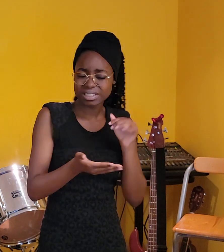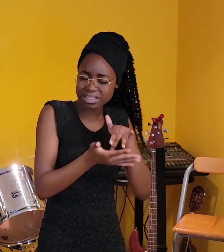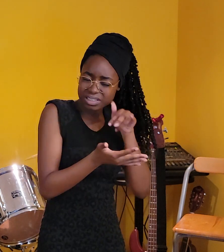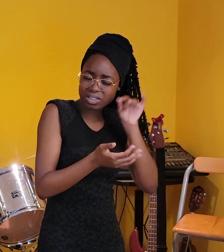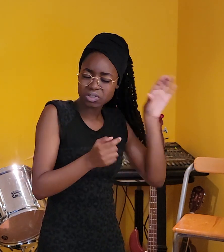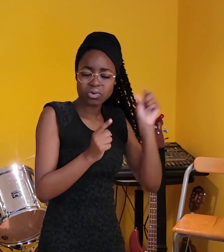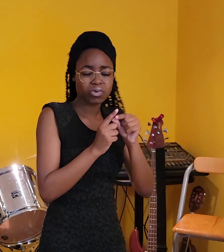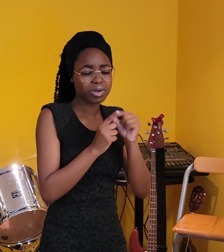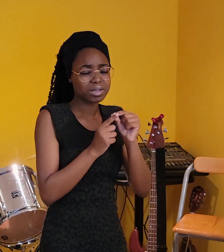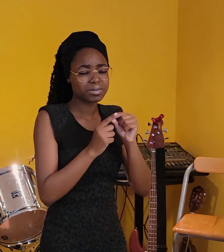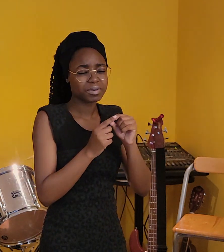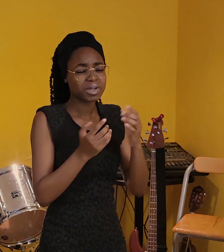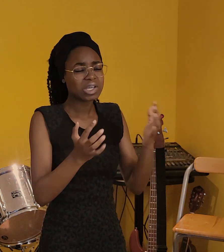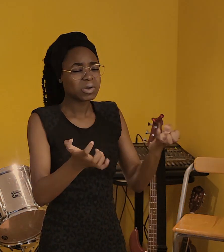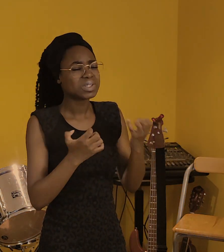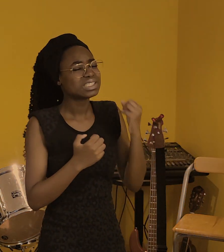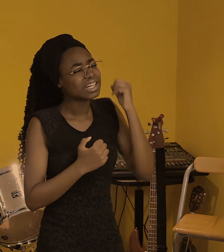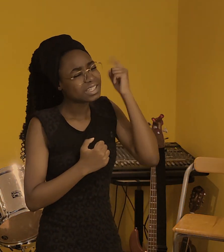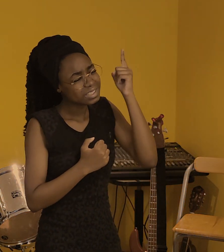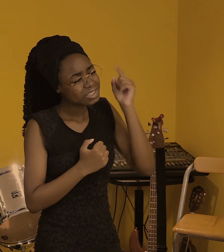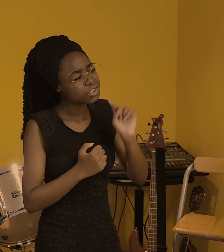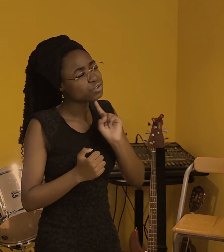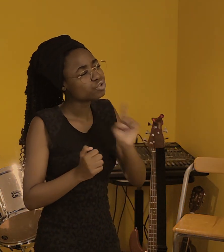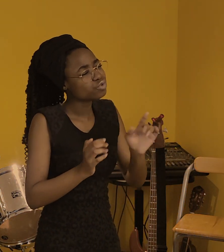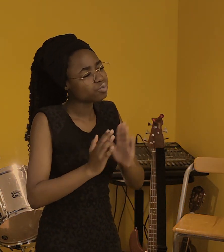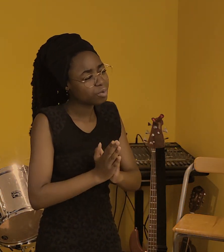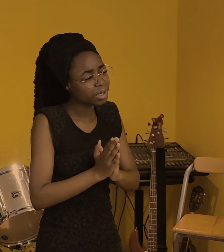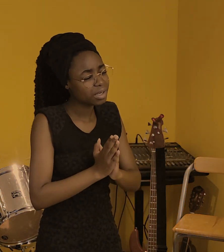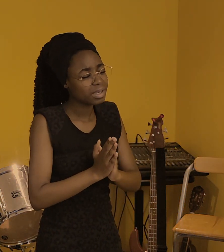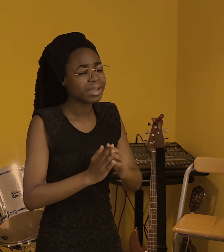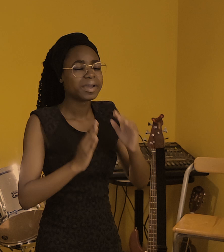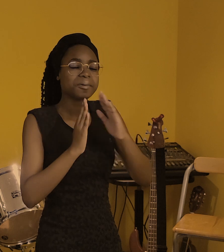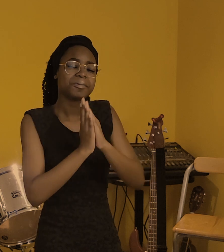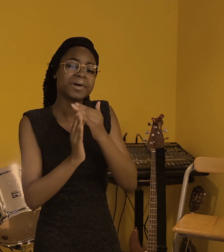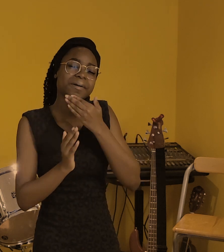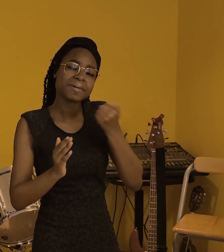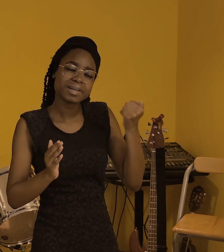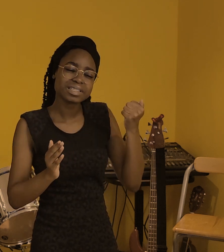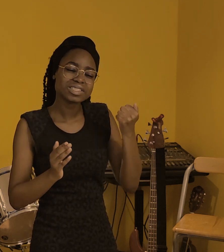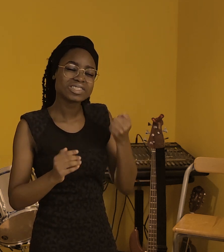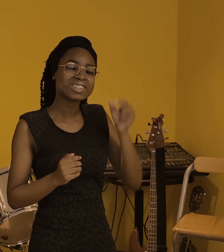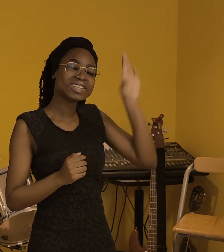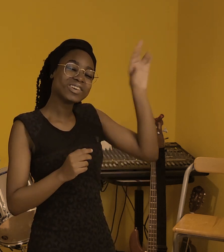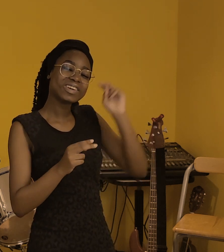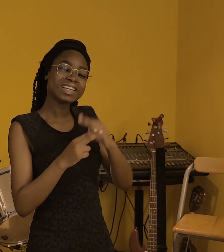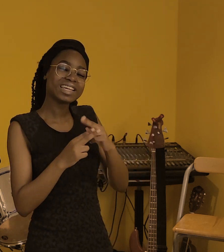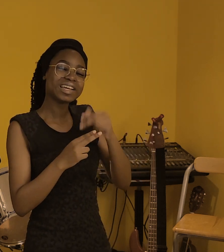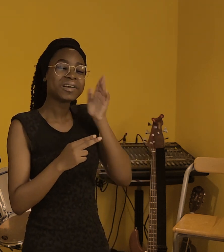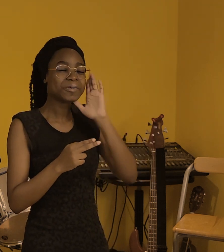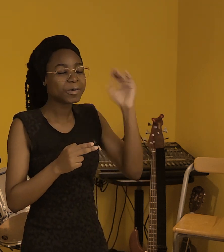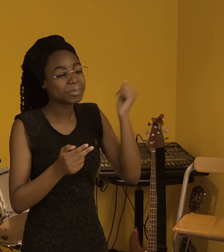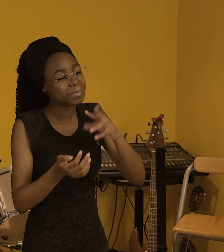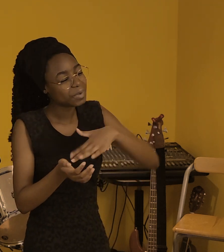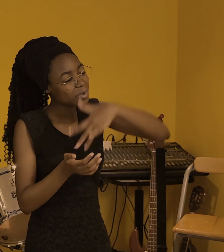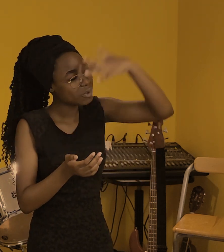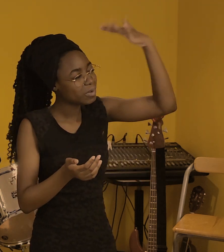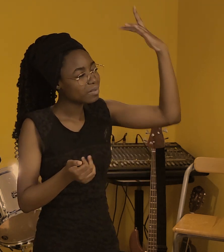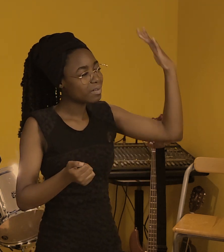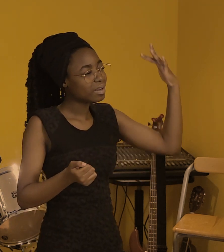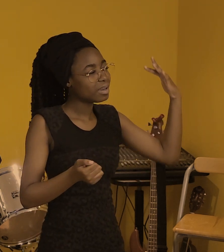pray effectively and pray better. So your name will be glorified, so we can advance your kingdom right here on earth as